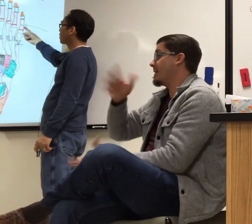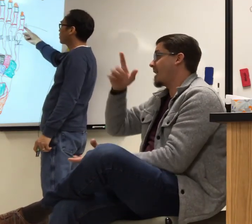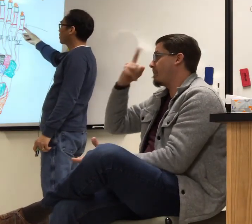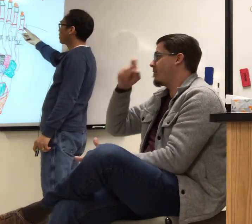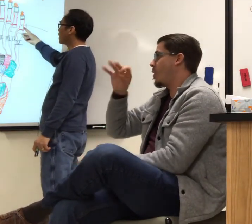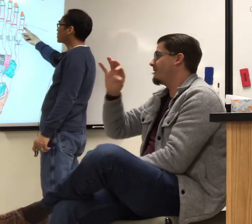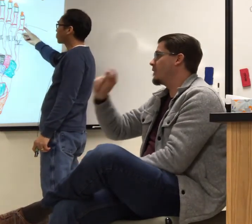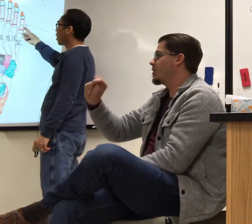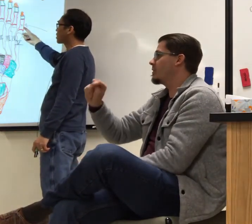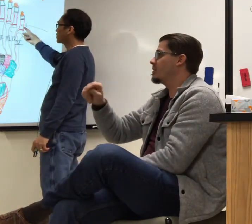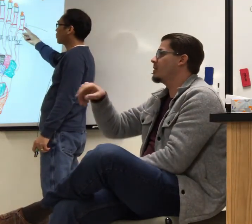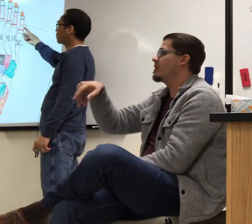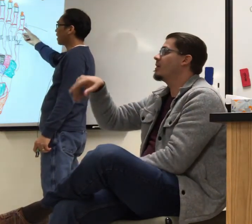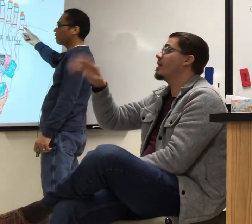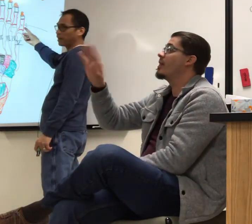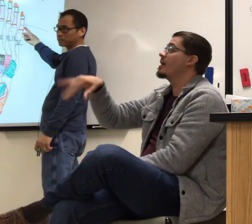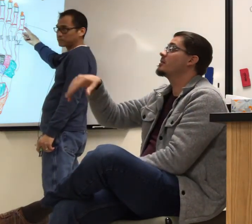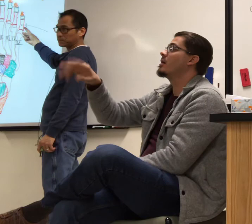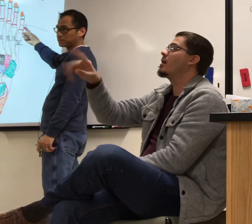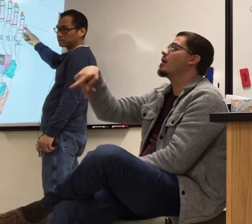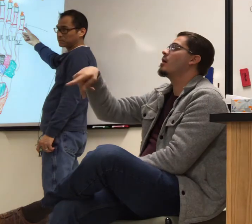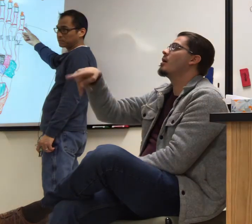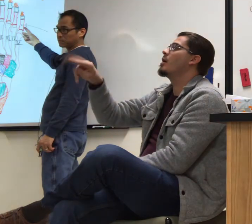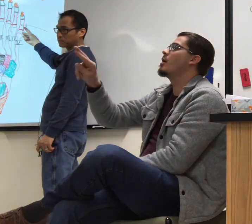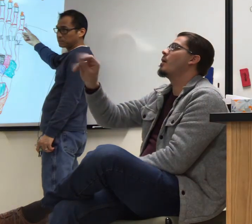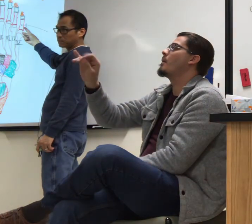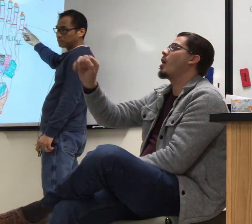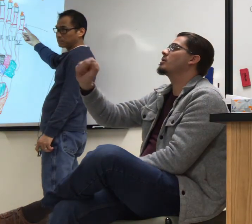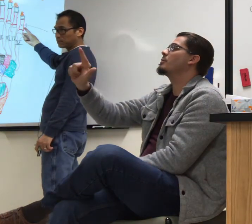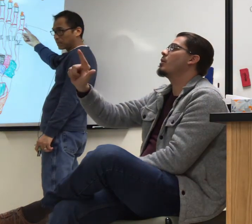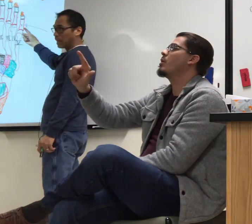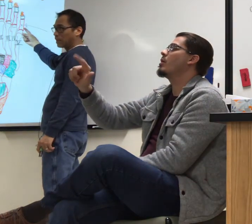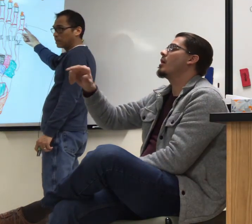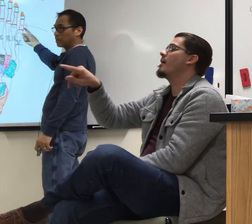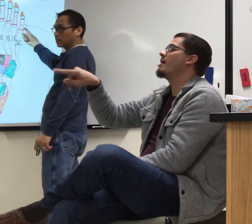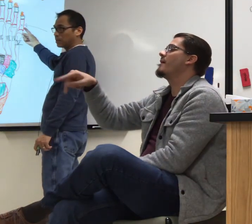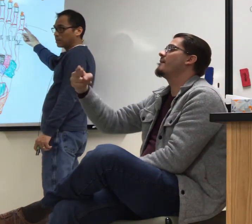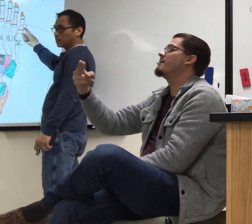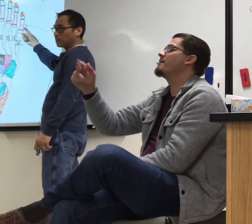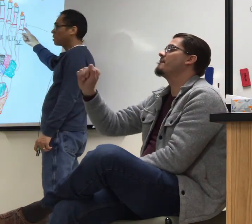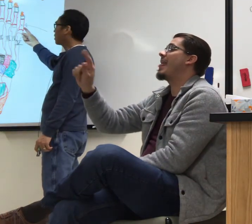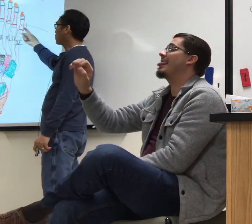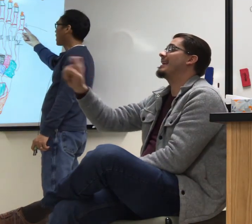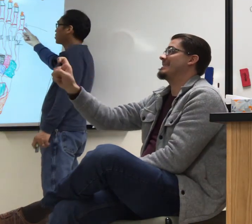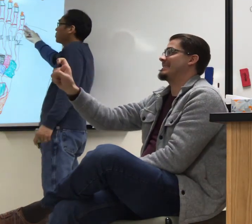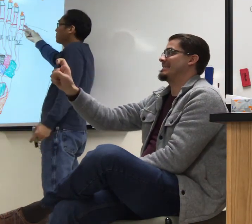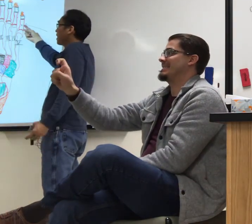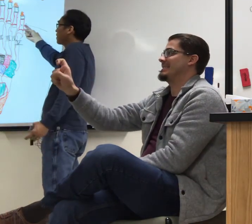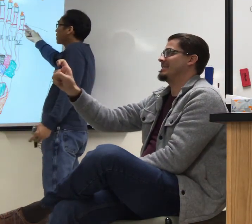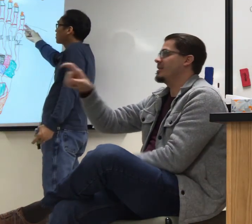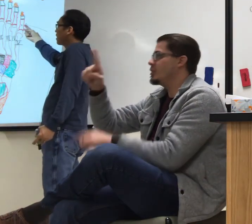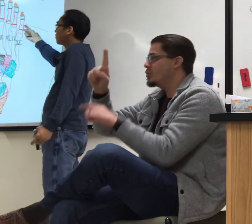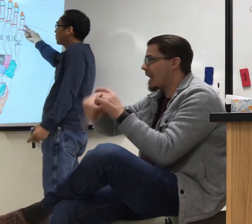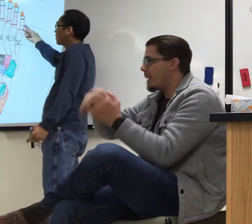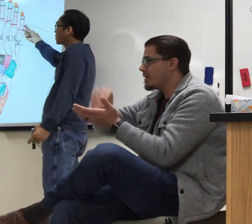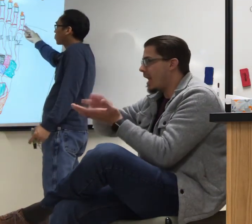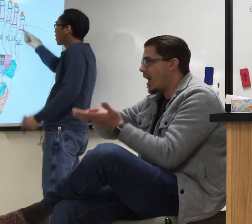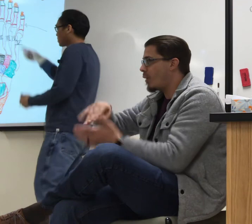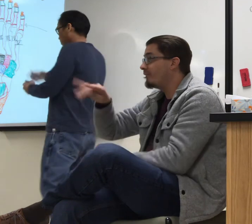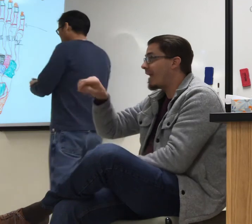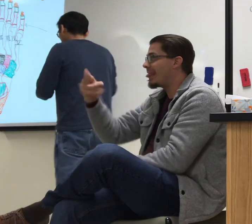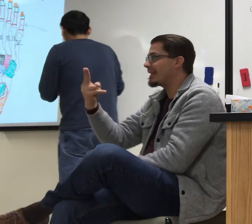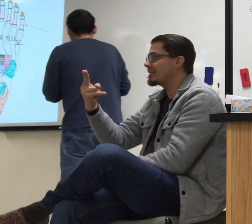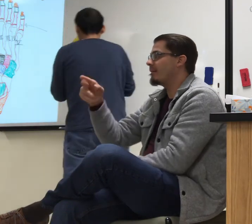foot. That's a proximal phalanx. Okay. You can't just put phalanx, you have to put that